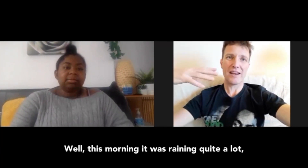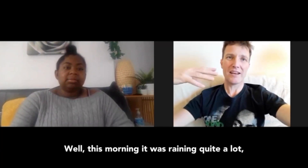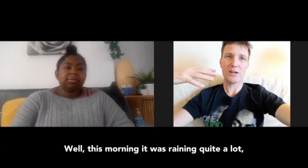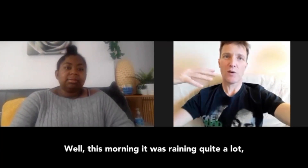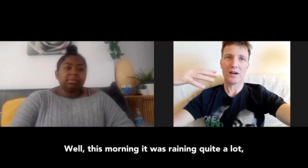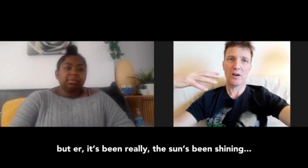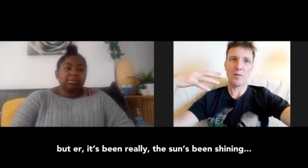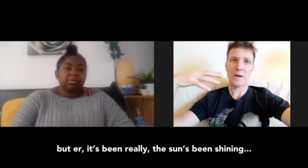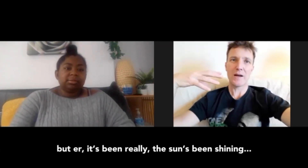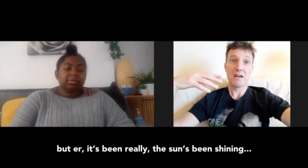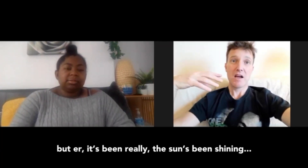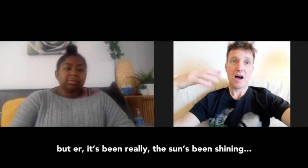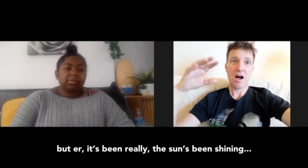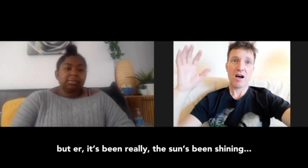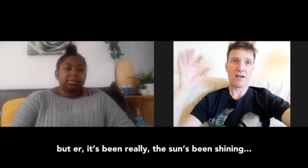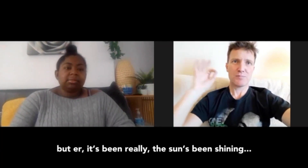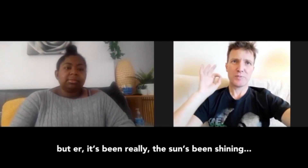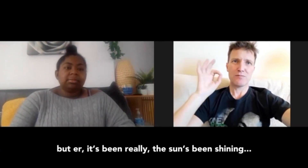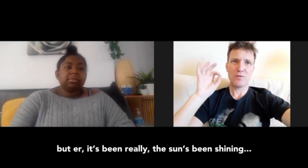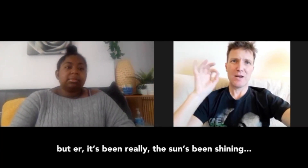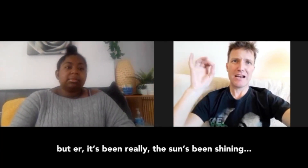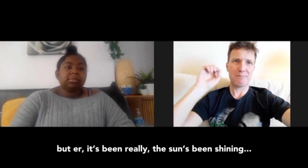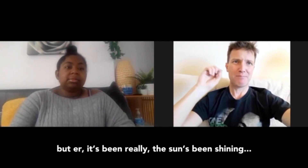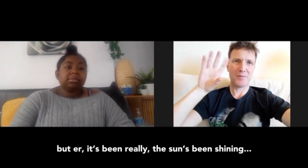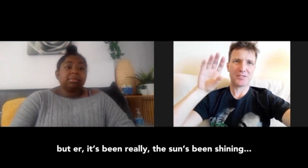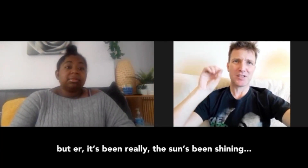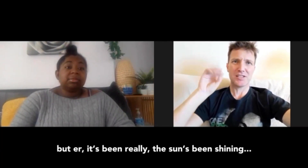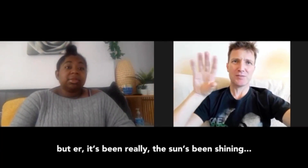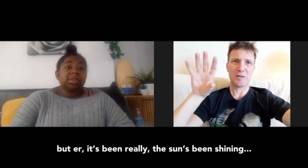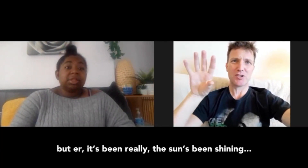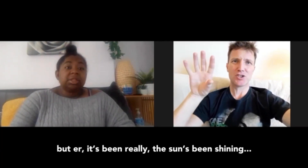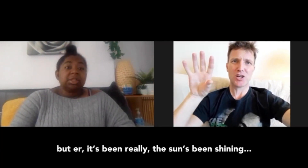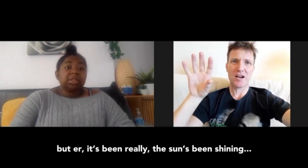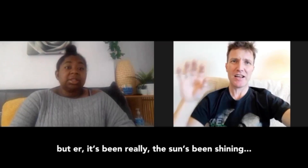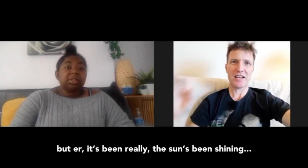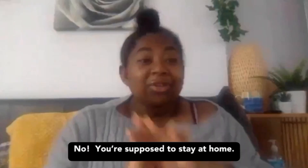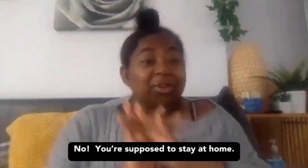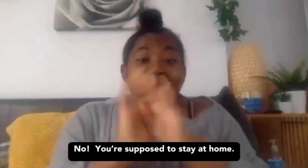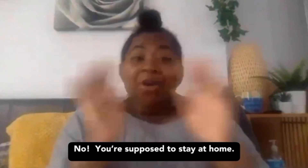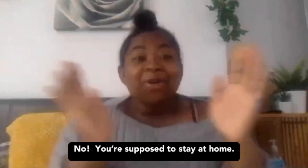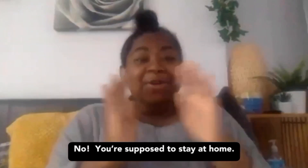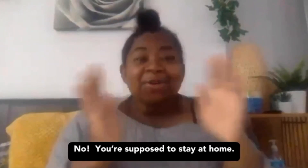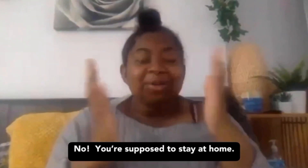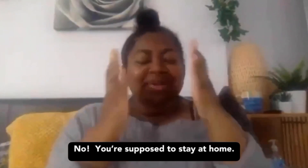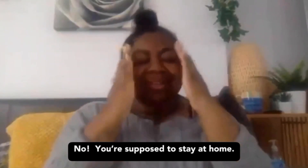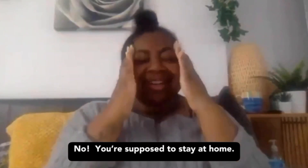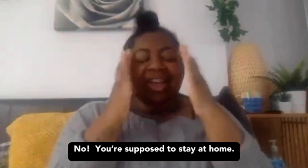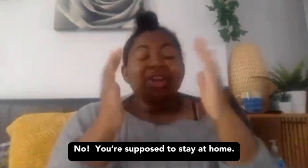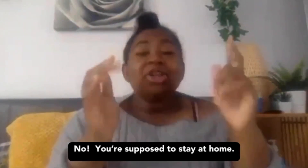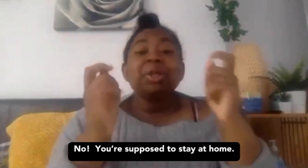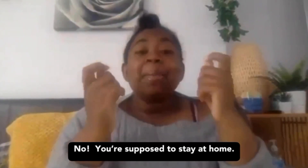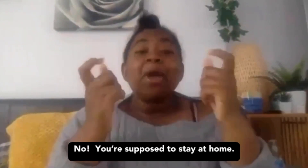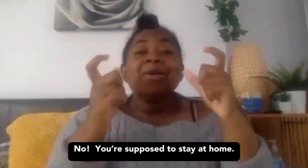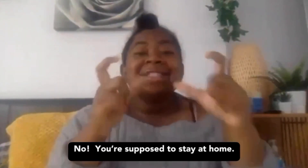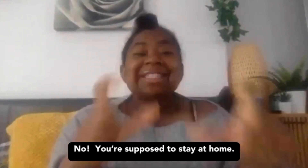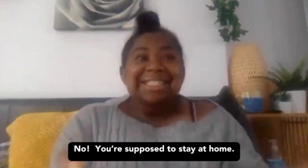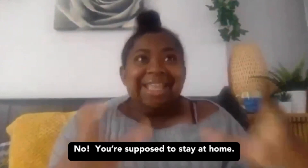raining quite a lot, but it's been really, the sun's been shining. No, you're supposed to stay